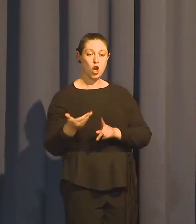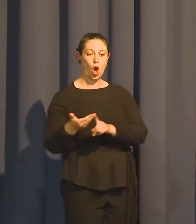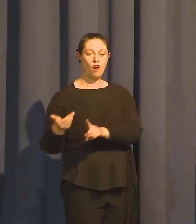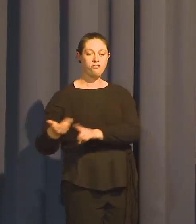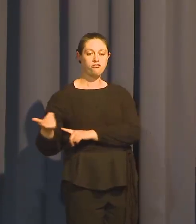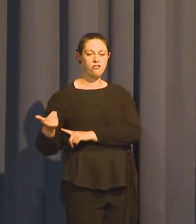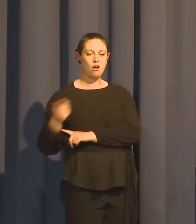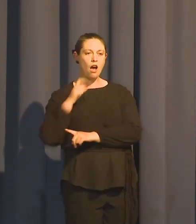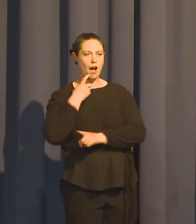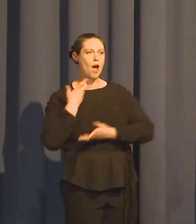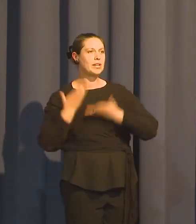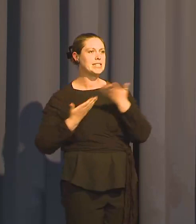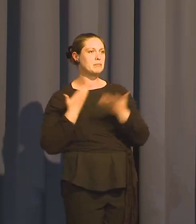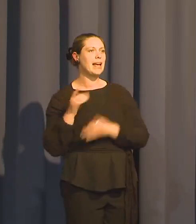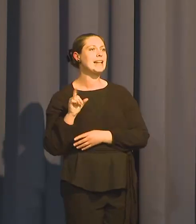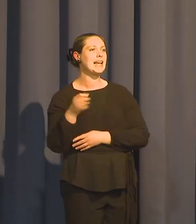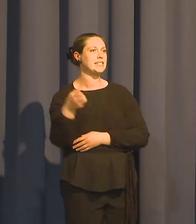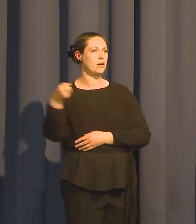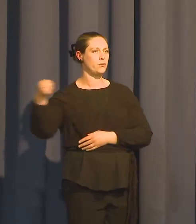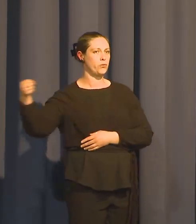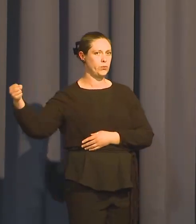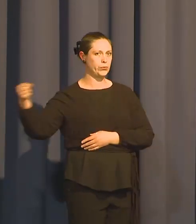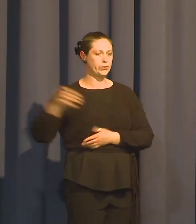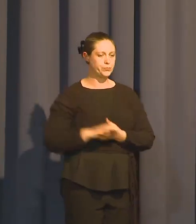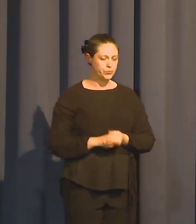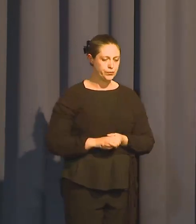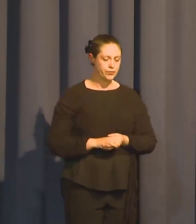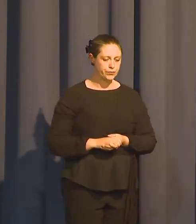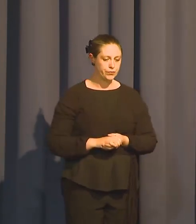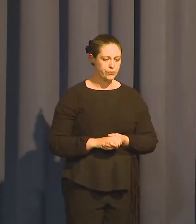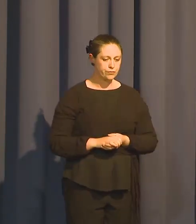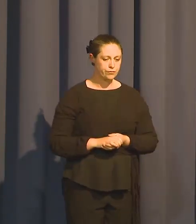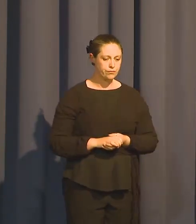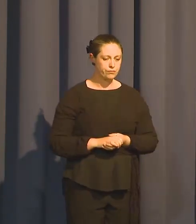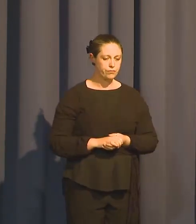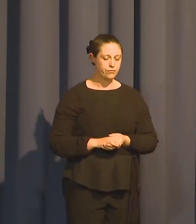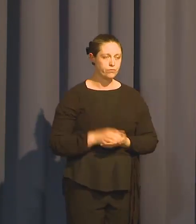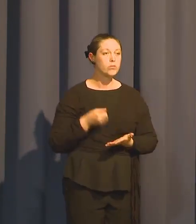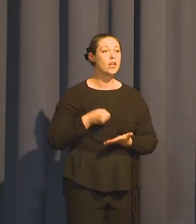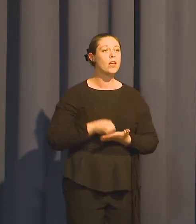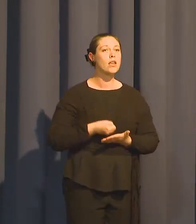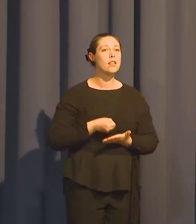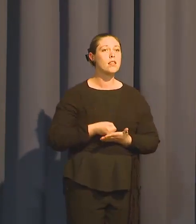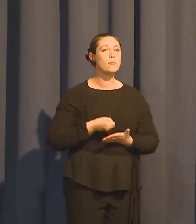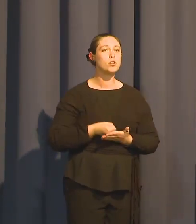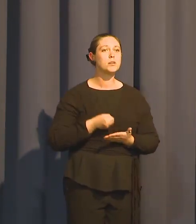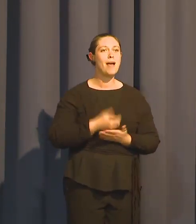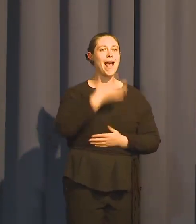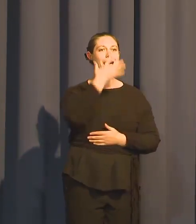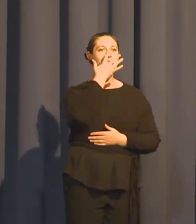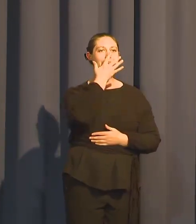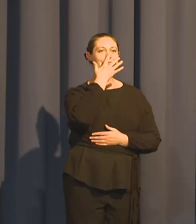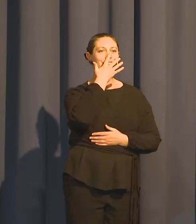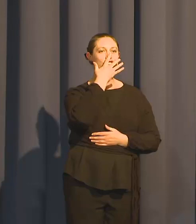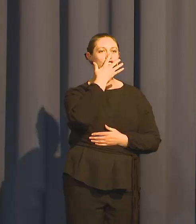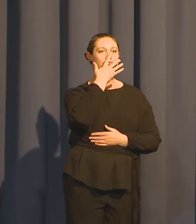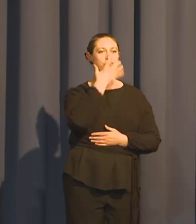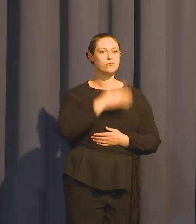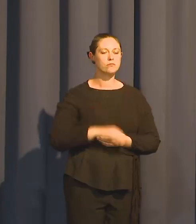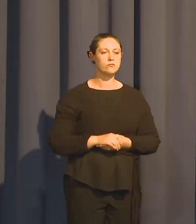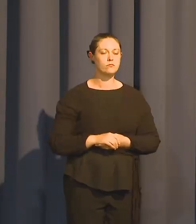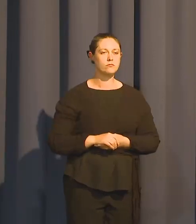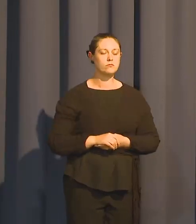and I'll be talking about them in a minute. Across the bottom, you've got the age, and up